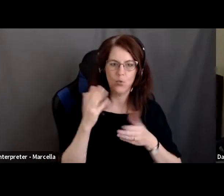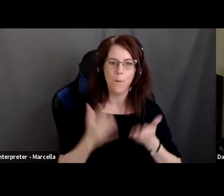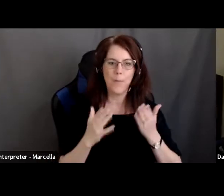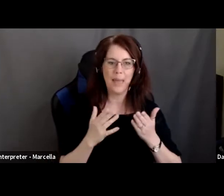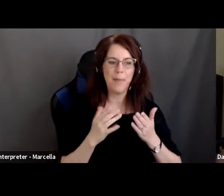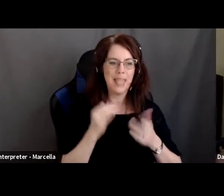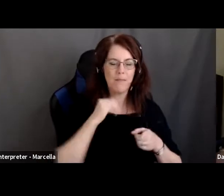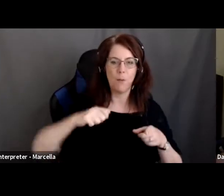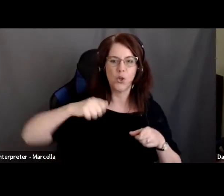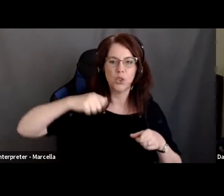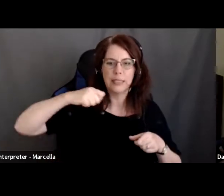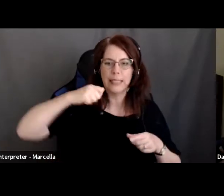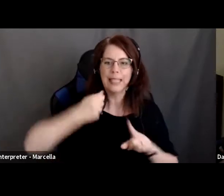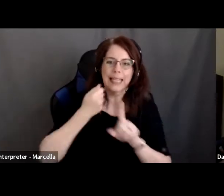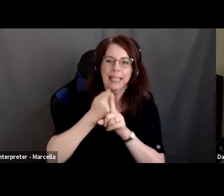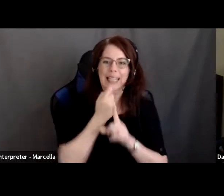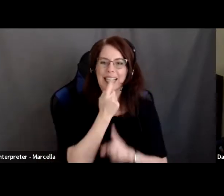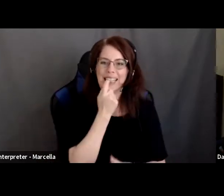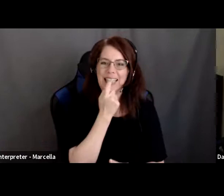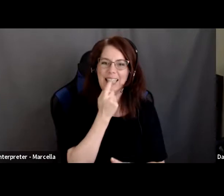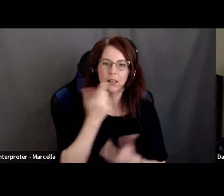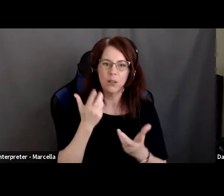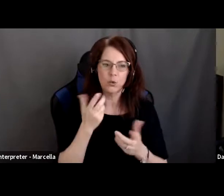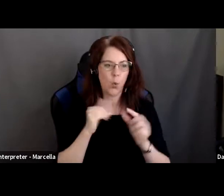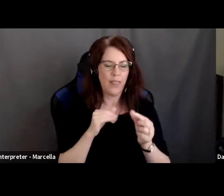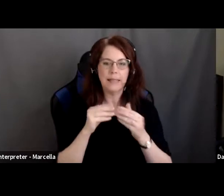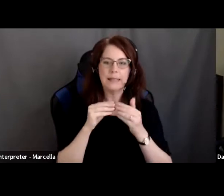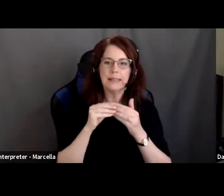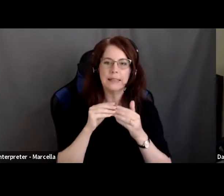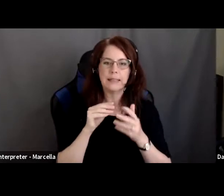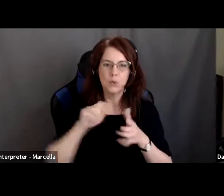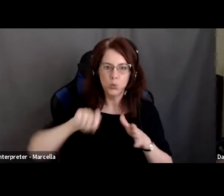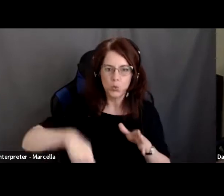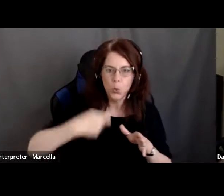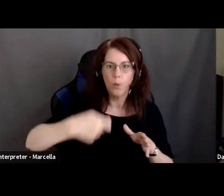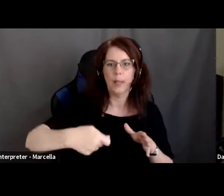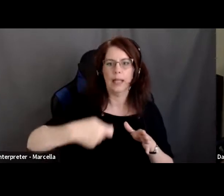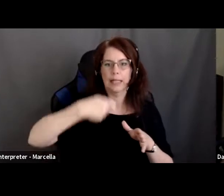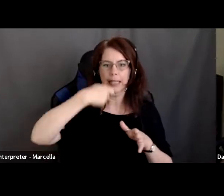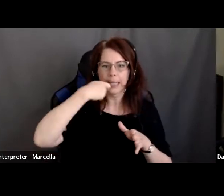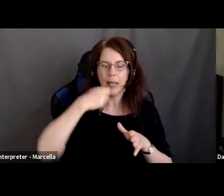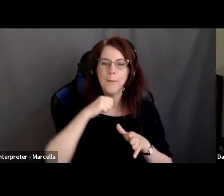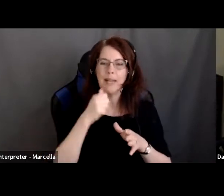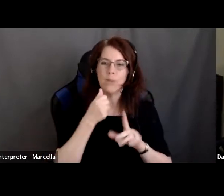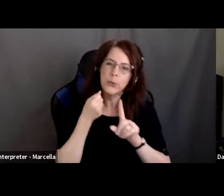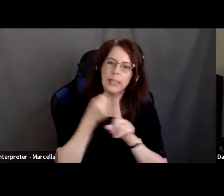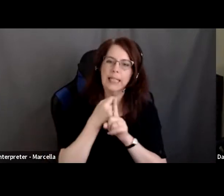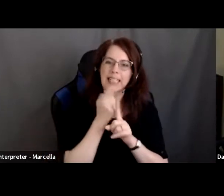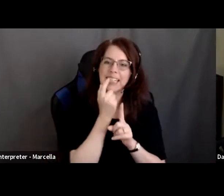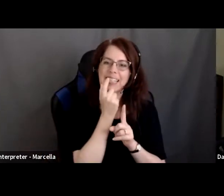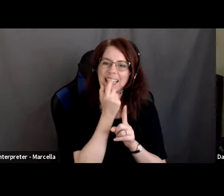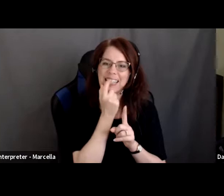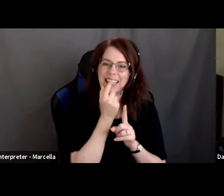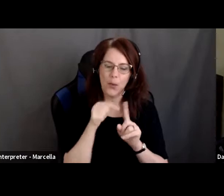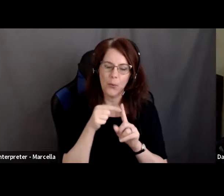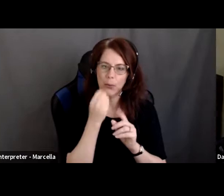their teeth when they go to eat. So that silicone allows you to scoop up the food, but if you hit your teeth as you're